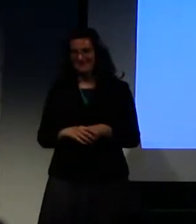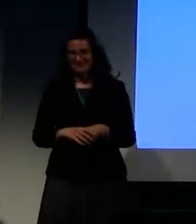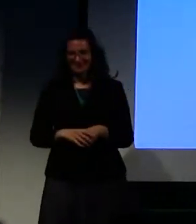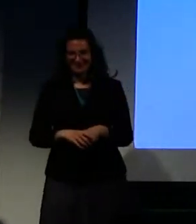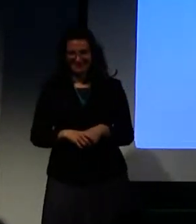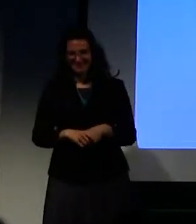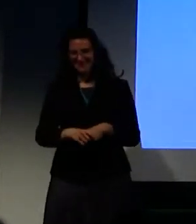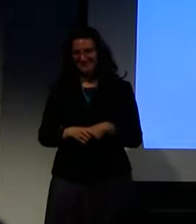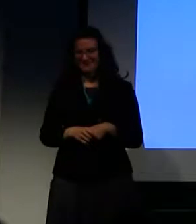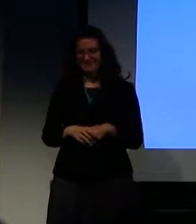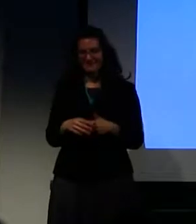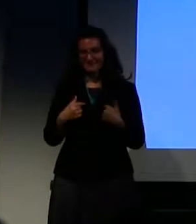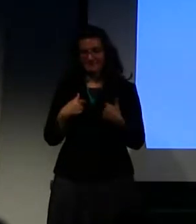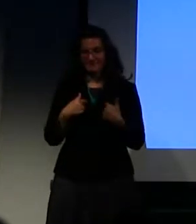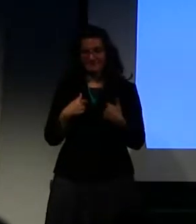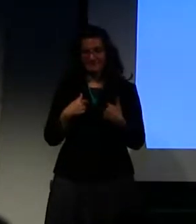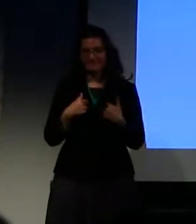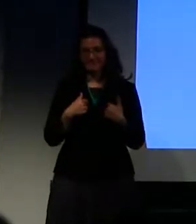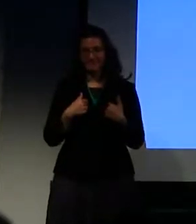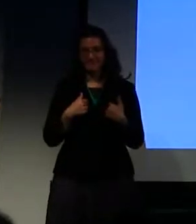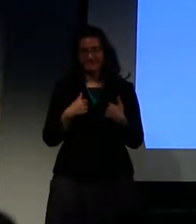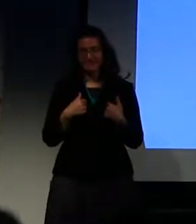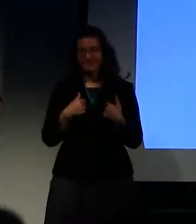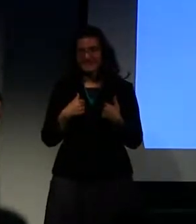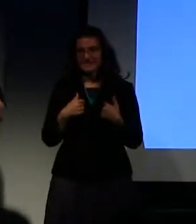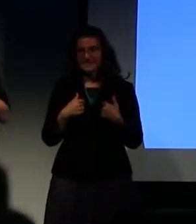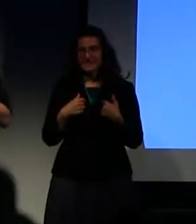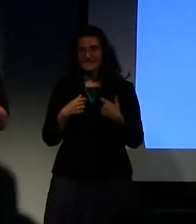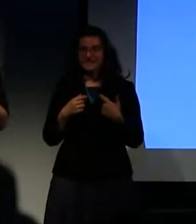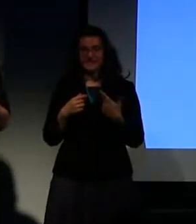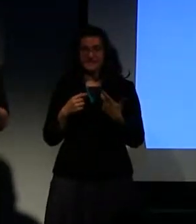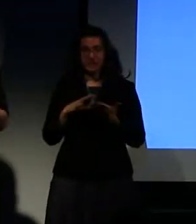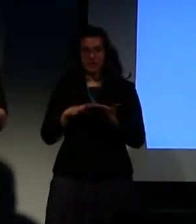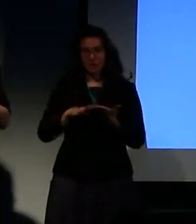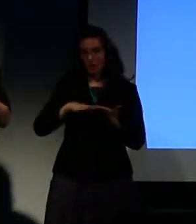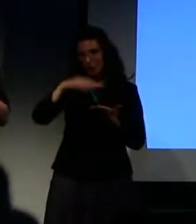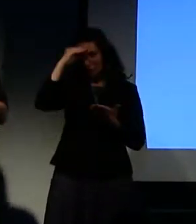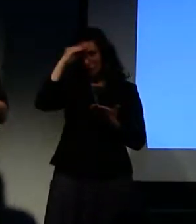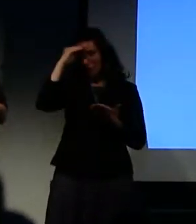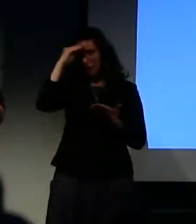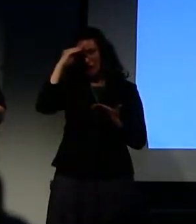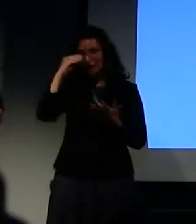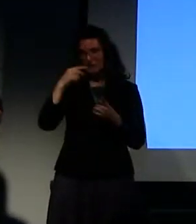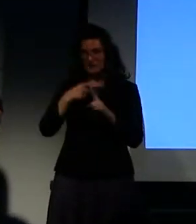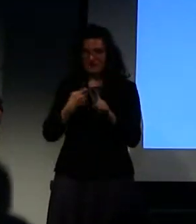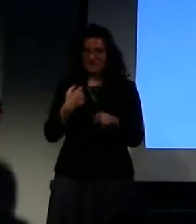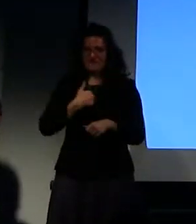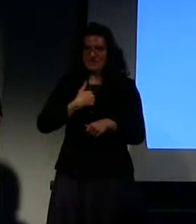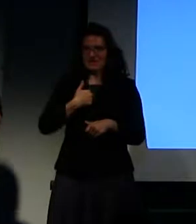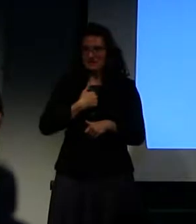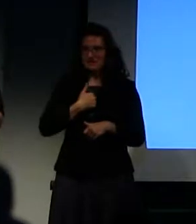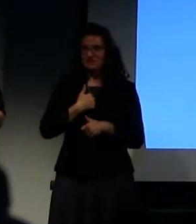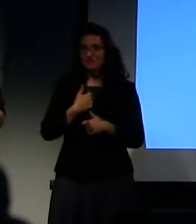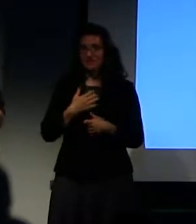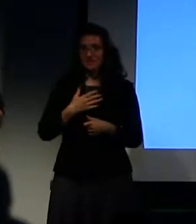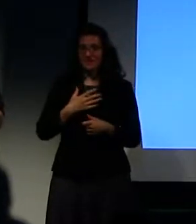I've learned for myself, because I'm basing a lot of my work on really, really personal experiences,